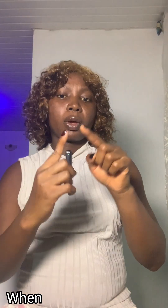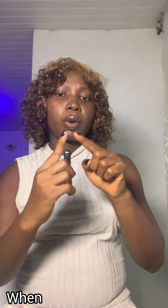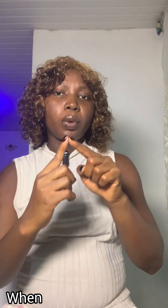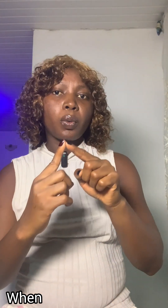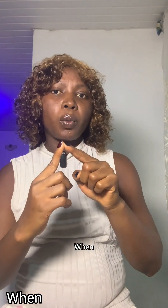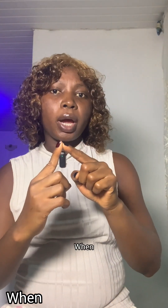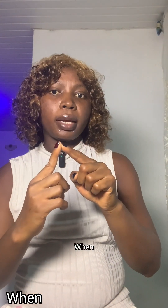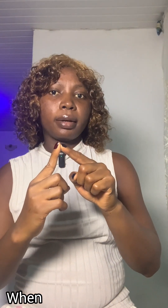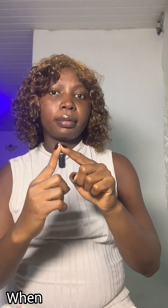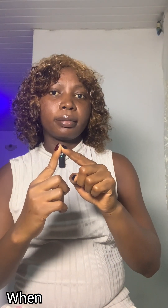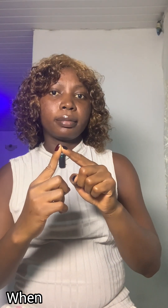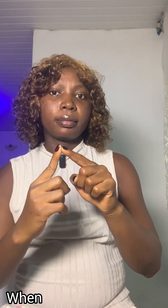When?